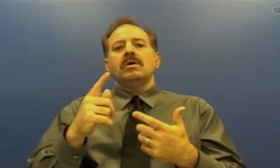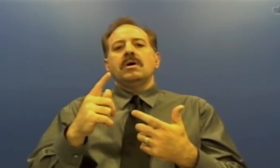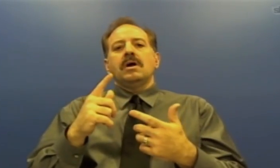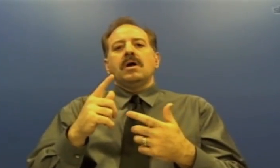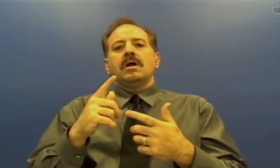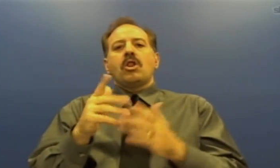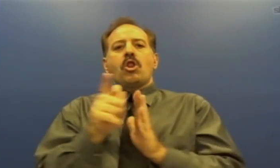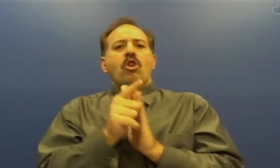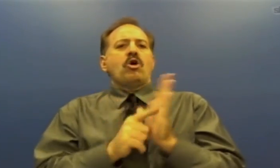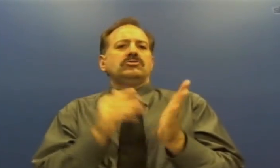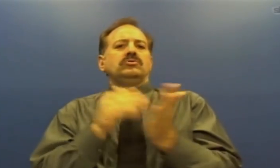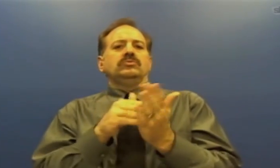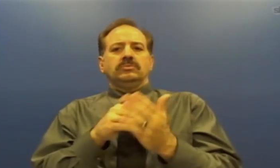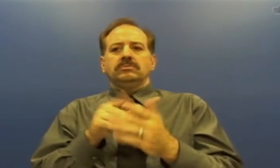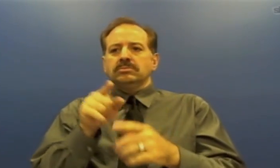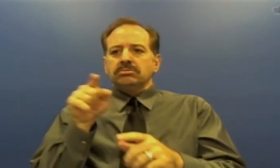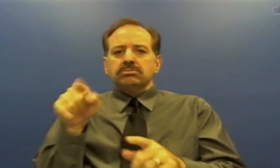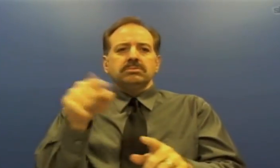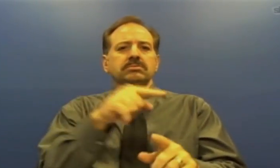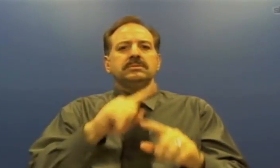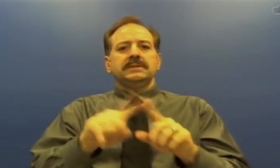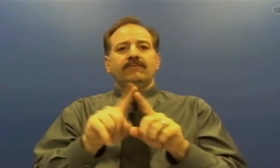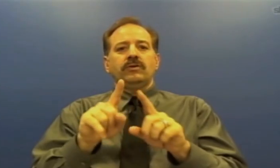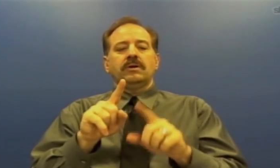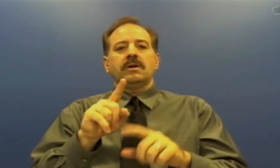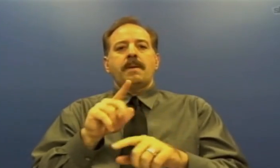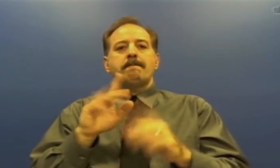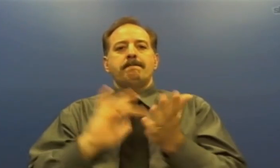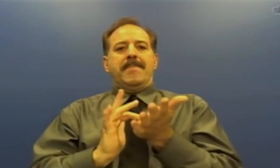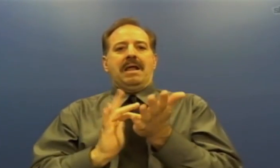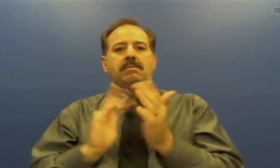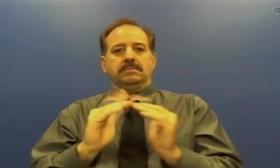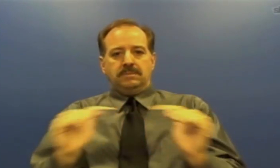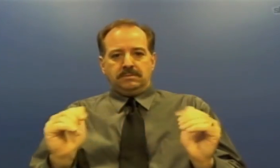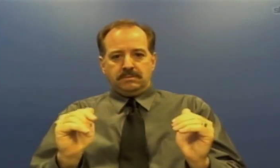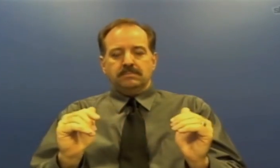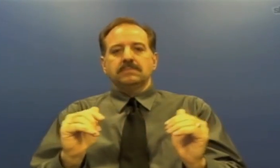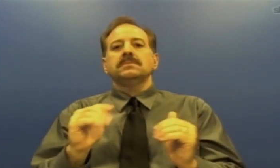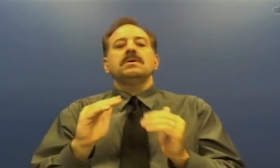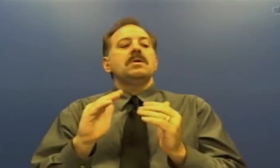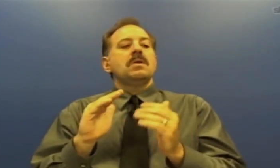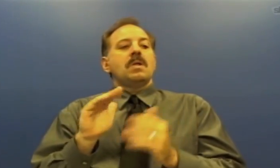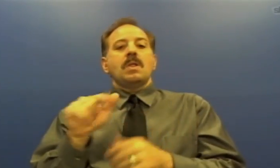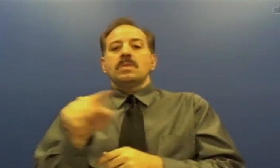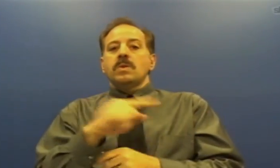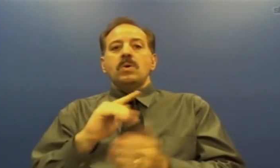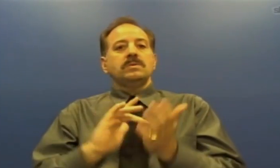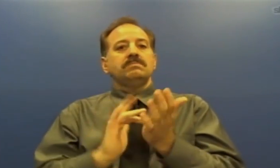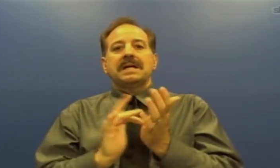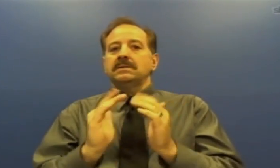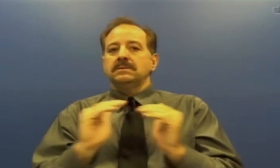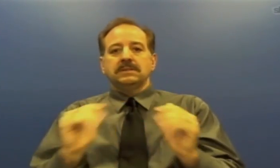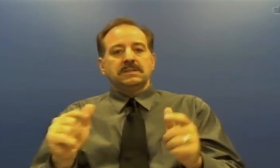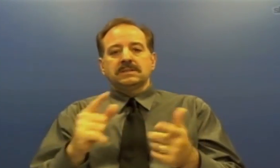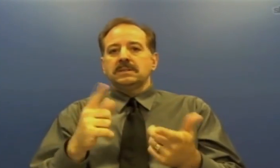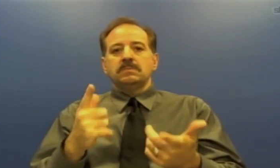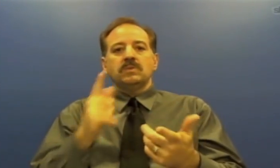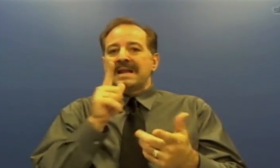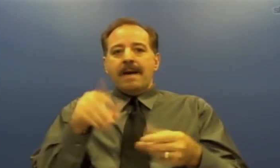that have transpired over the years, and through these lawsuits, deaf individuals were involved in medical situations, and